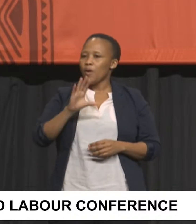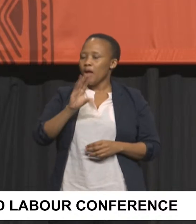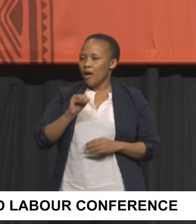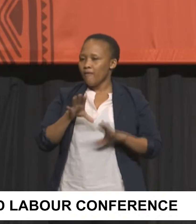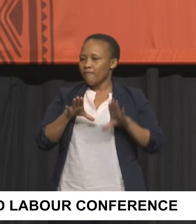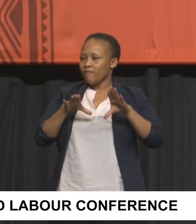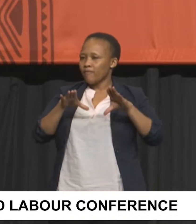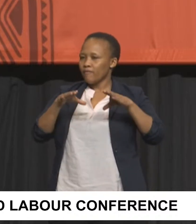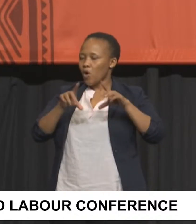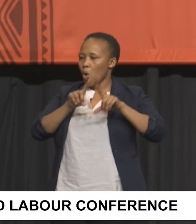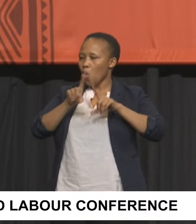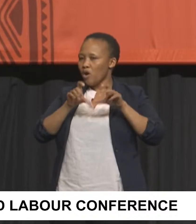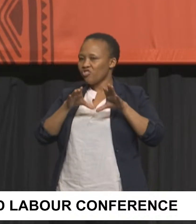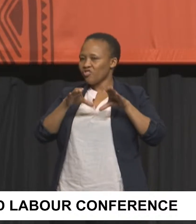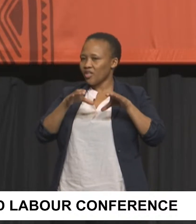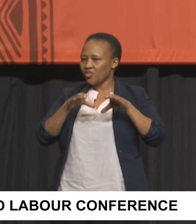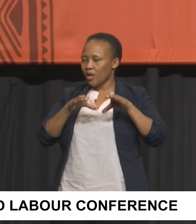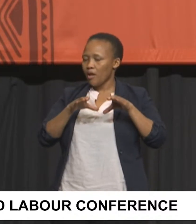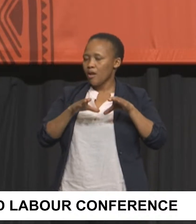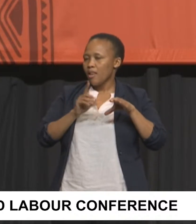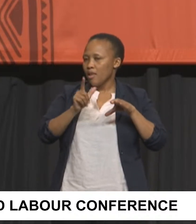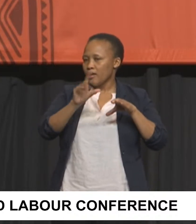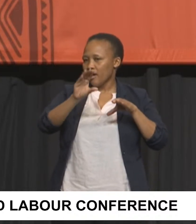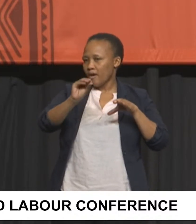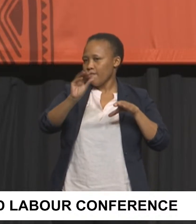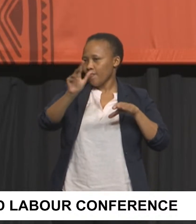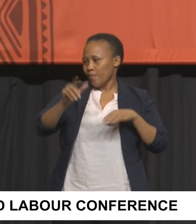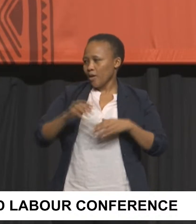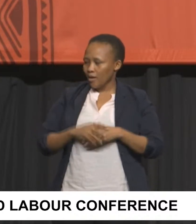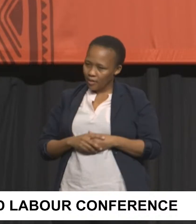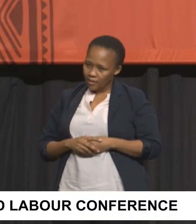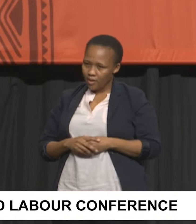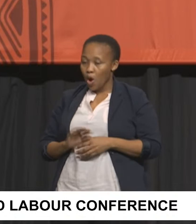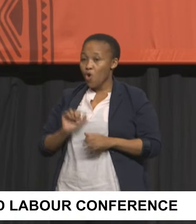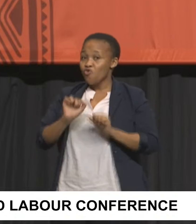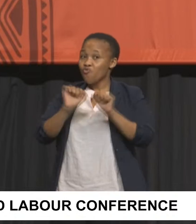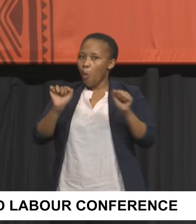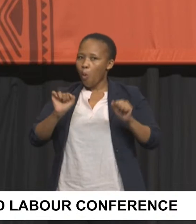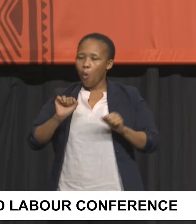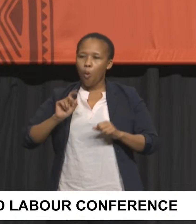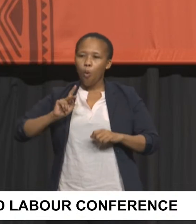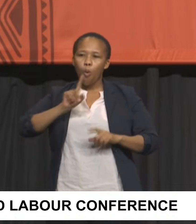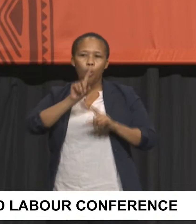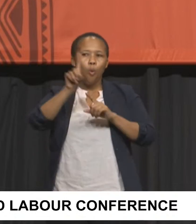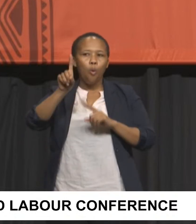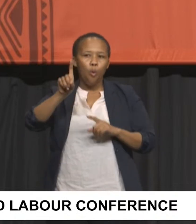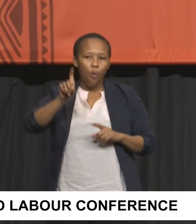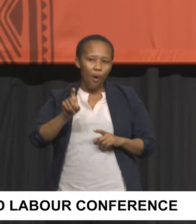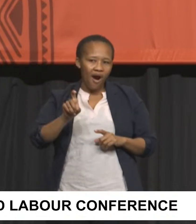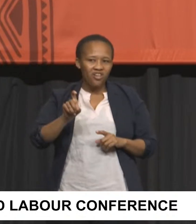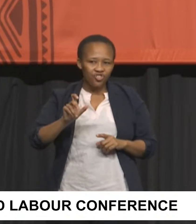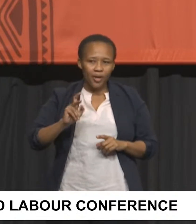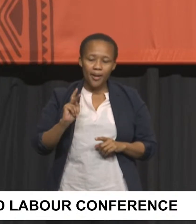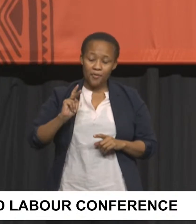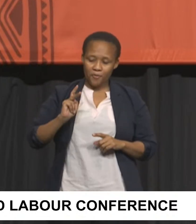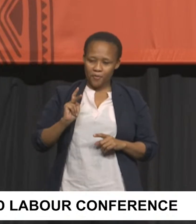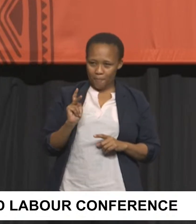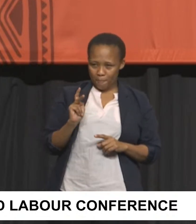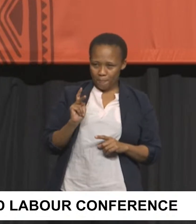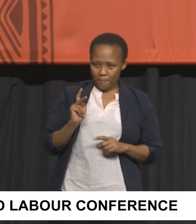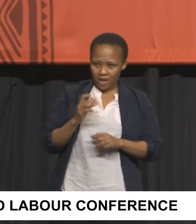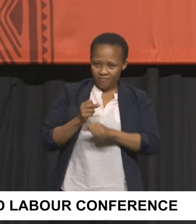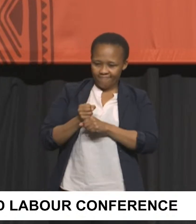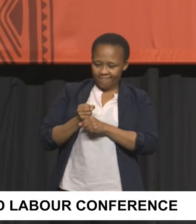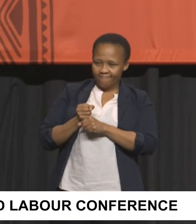So just remember that is also going to go by very quickly. Keep your questions pointed and also point out whom you'd like the question asked